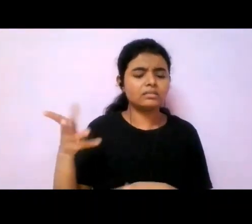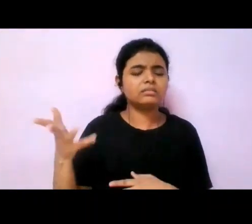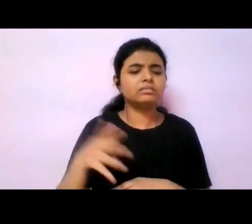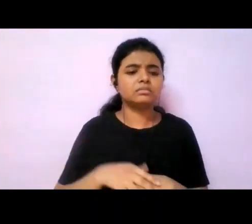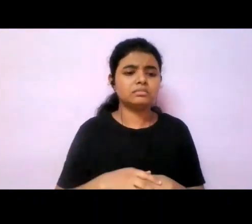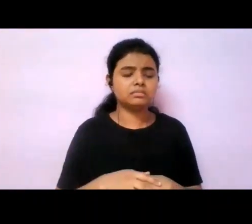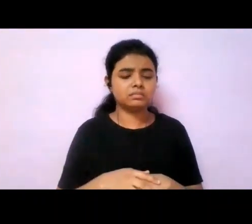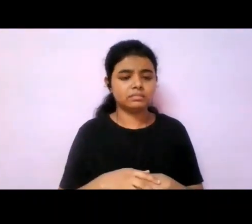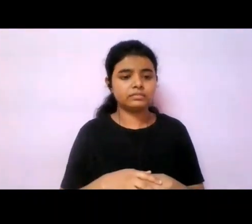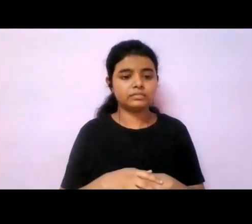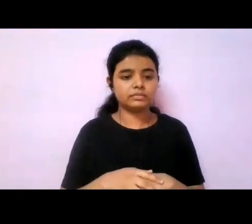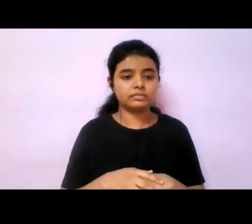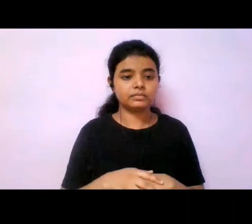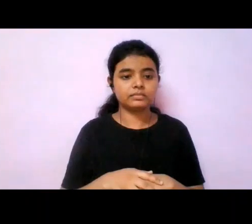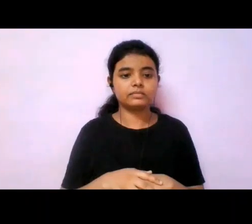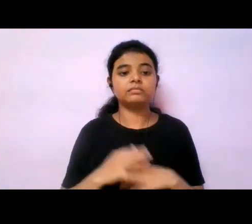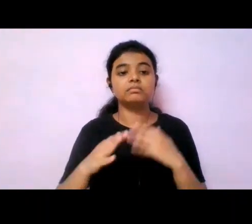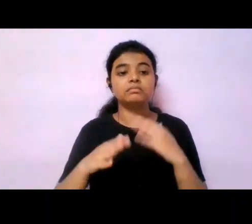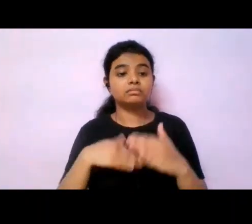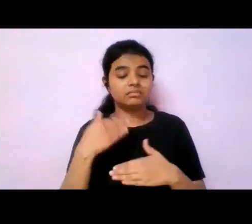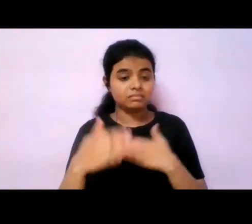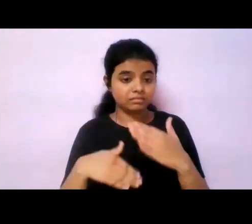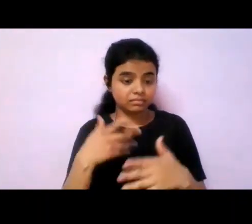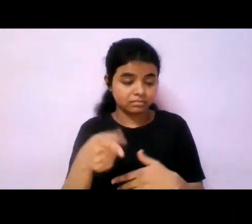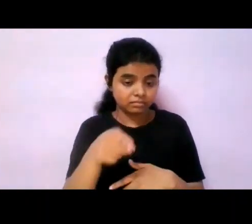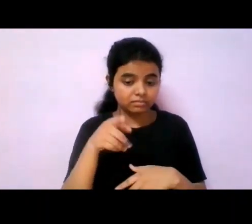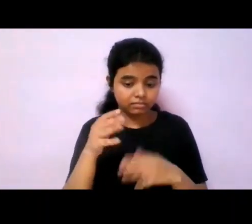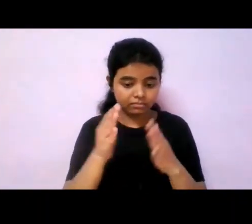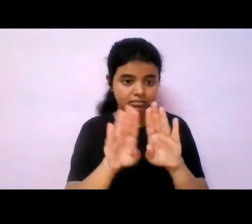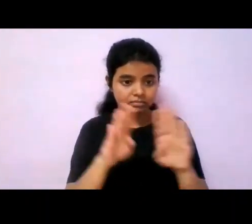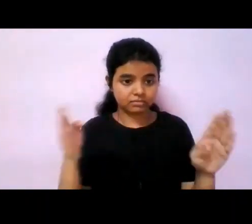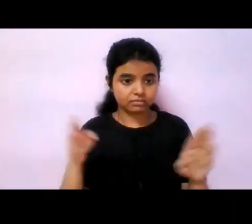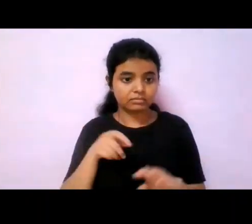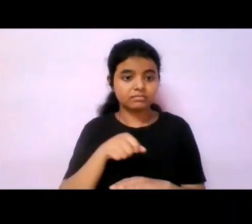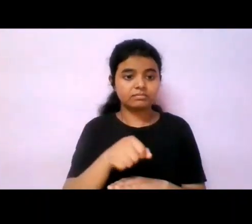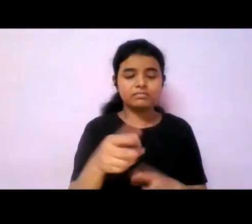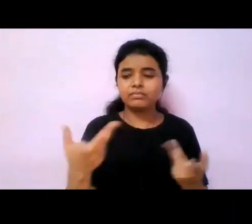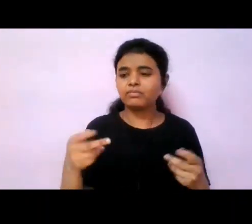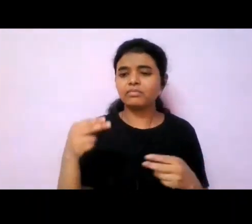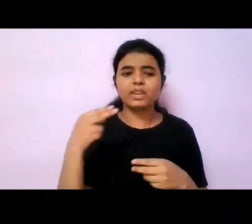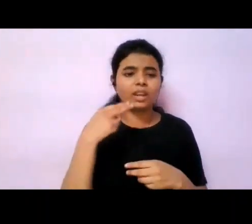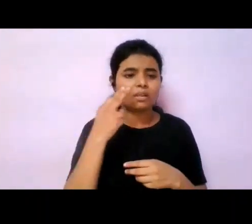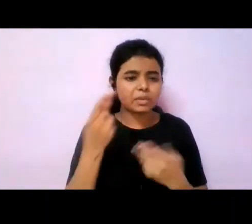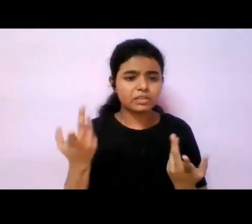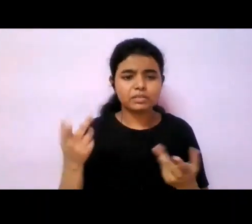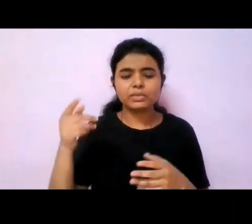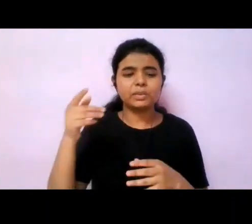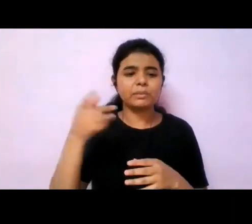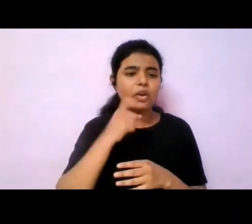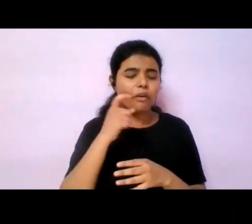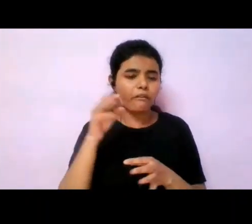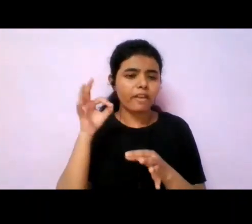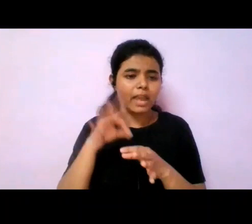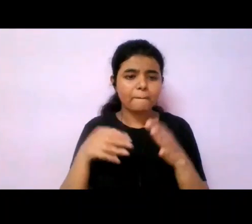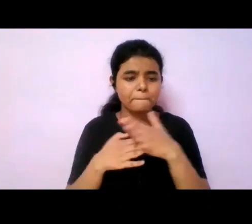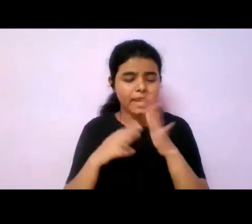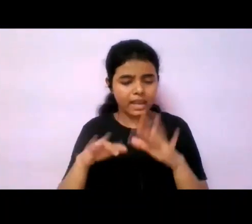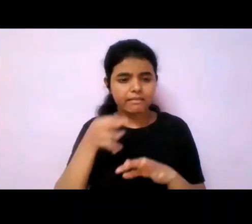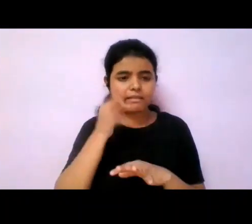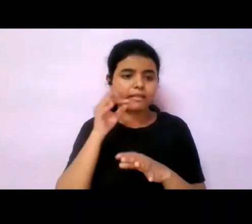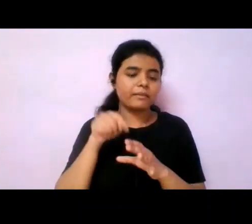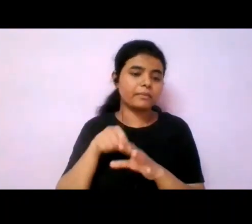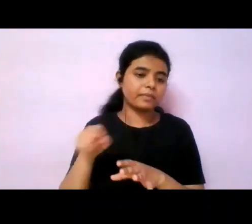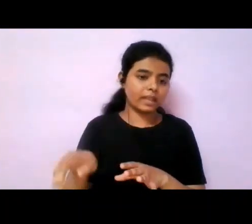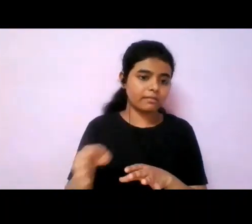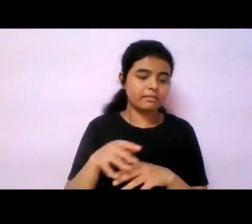away. Asif has arrived just in time. He's carrying a bag of biscuits, tea bags and coffee for the break time. Mac and